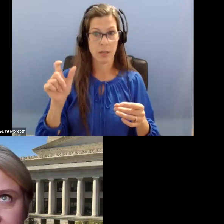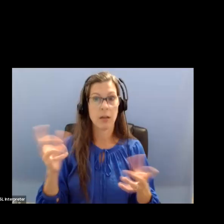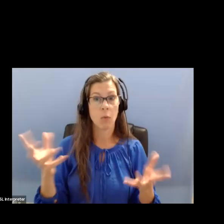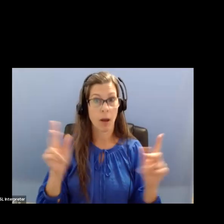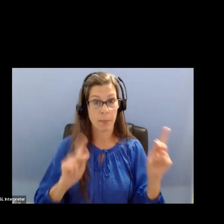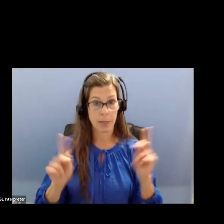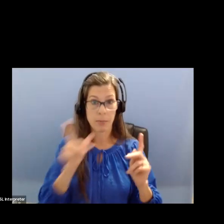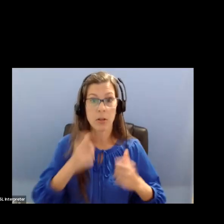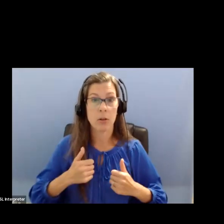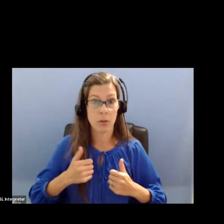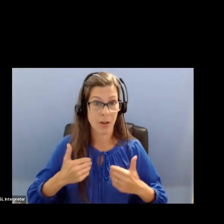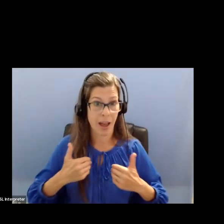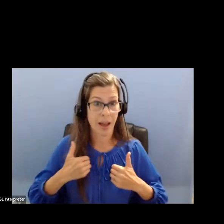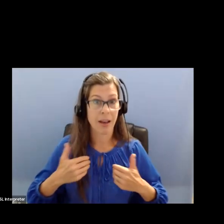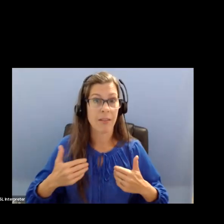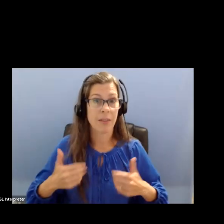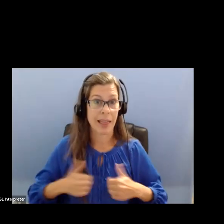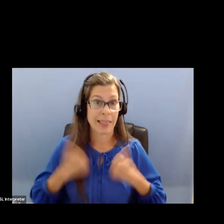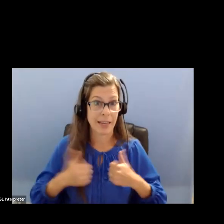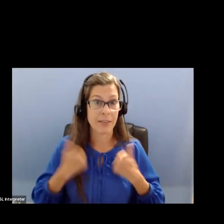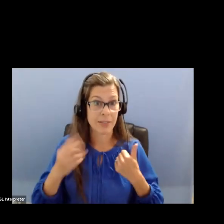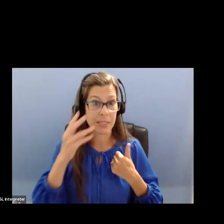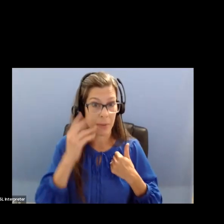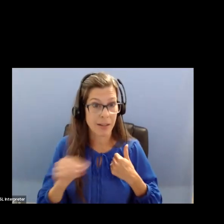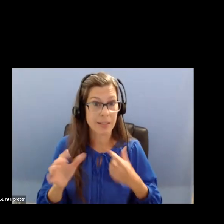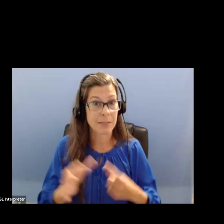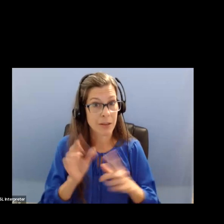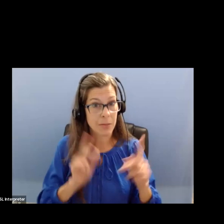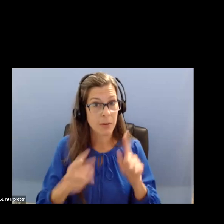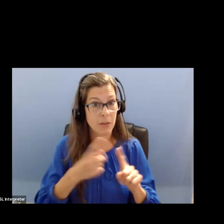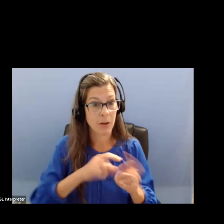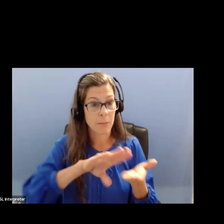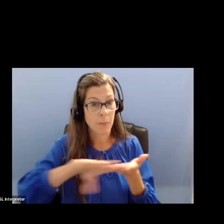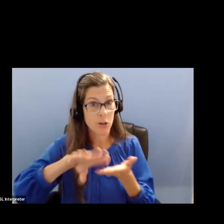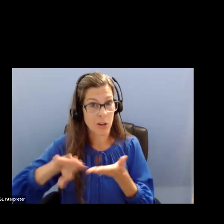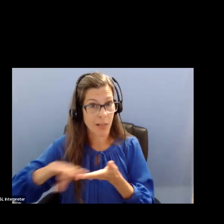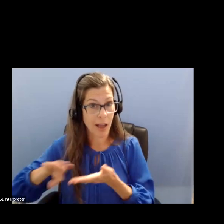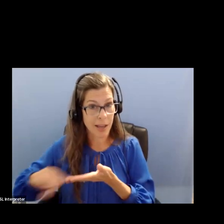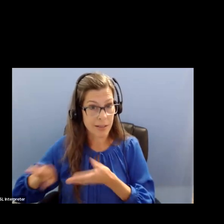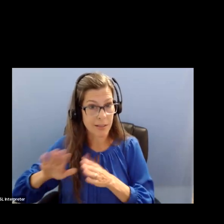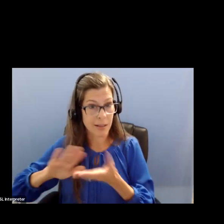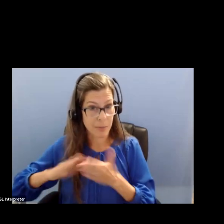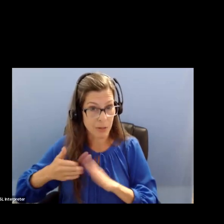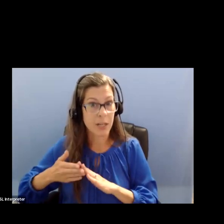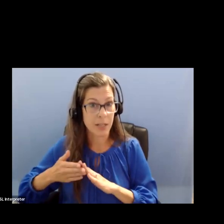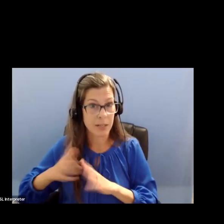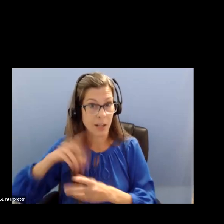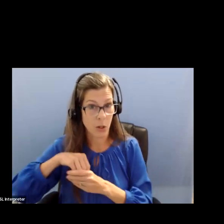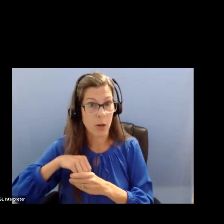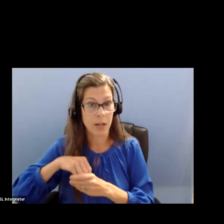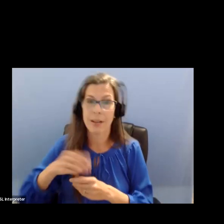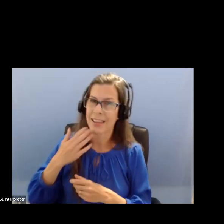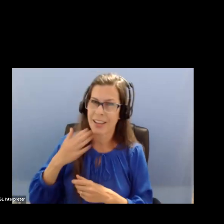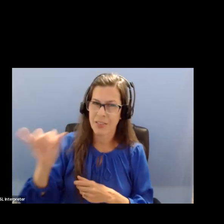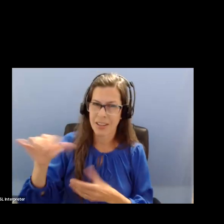experience, especially from marginalized communities and different experiences on the subcommittee, please. And thanks for putting that in the chat, Bipasha. Steering committee